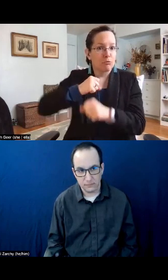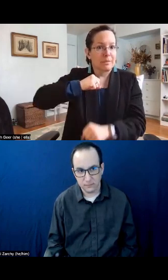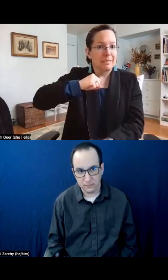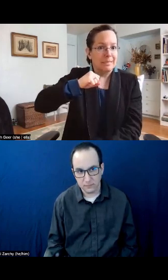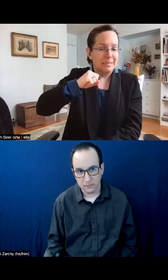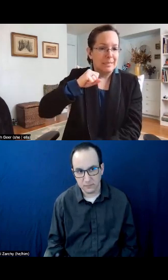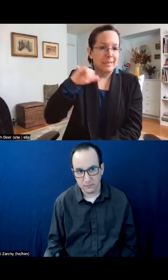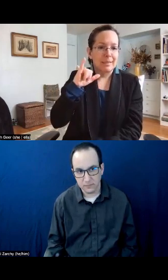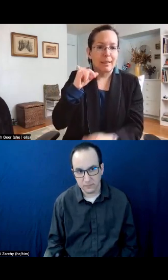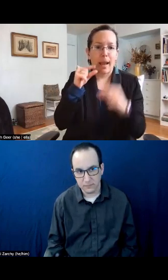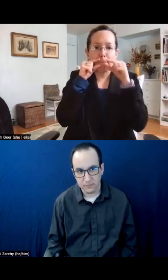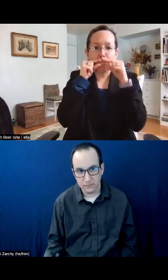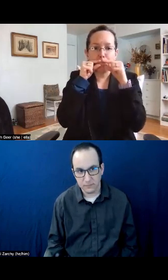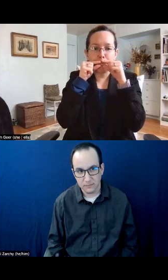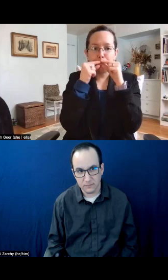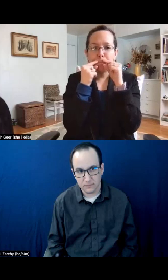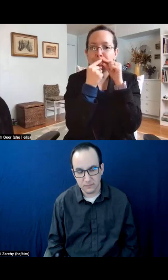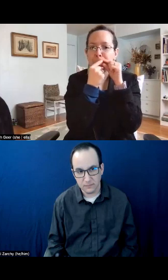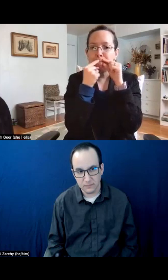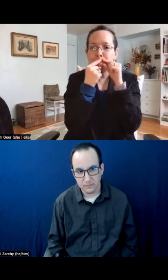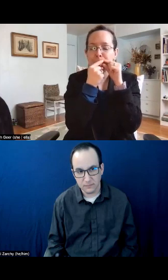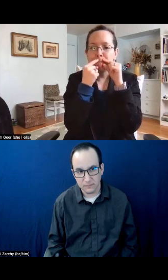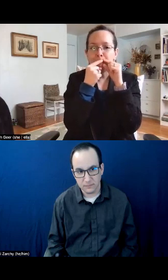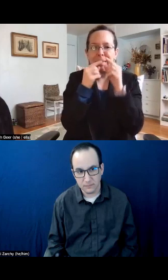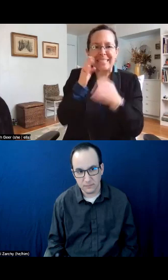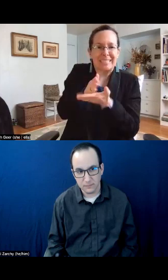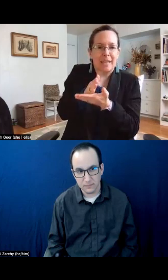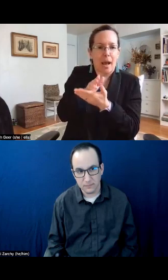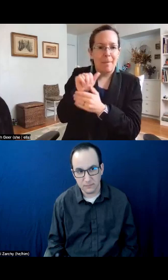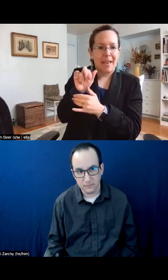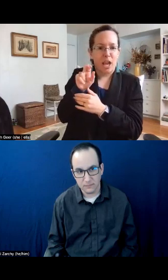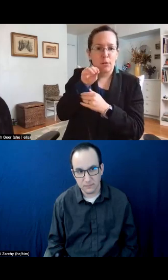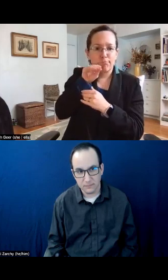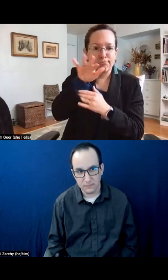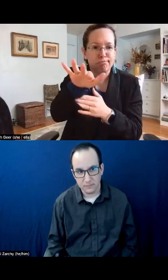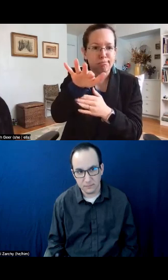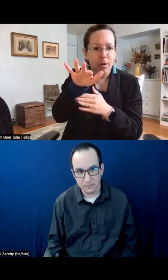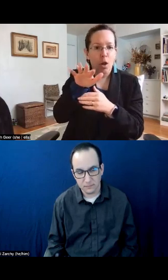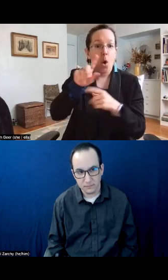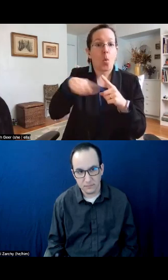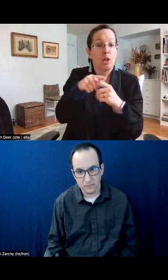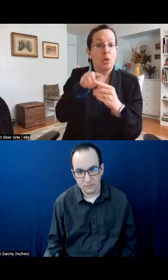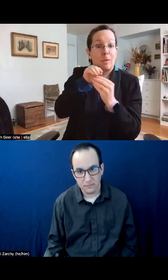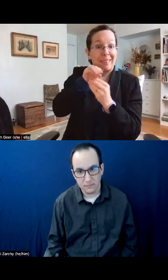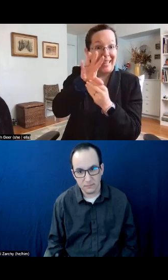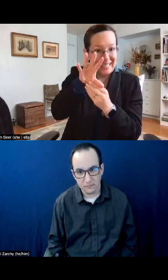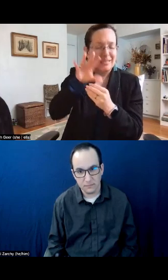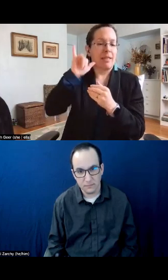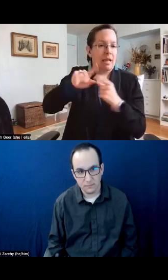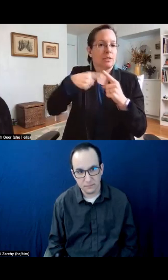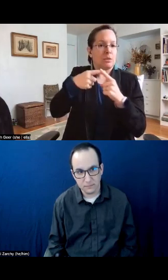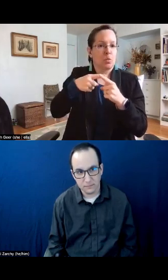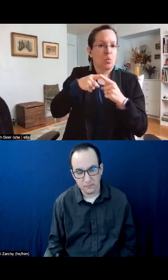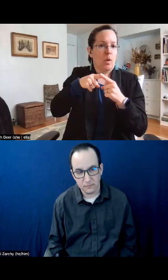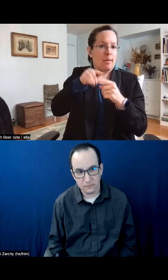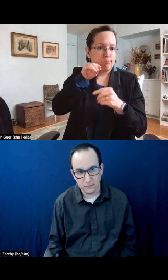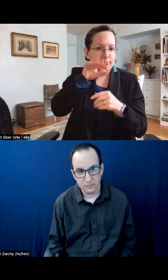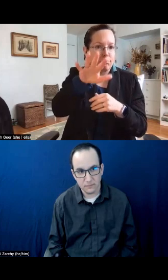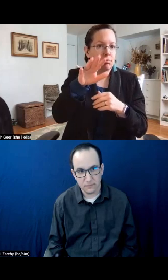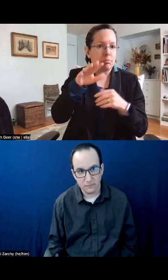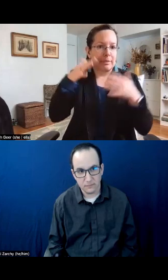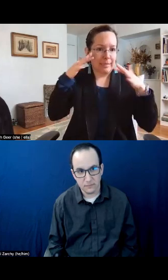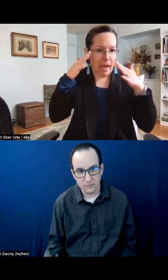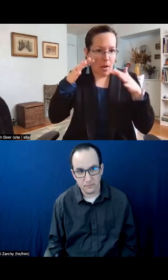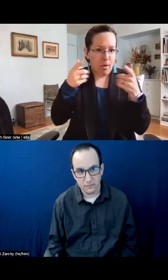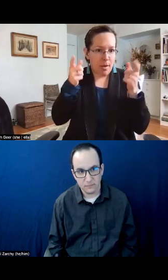languages, consonants as a hold is almost like creates some sort of resistance in the mouth production, right? There's a stop of airflow, and once you